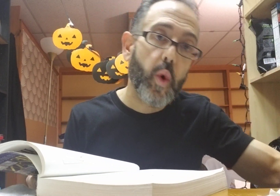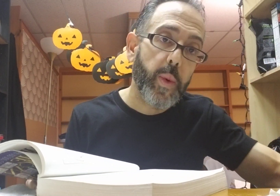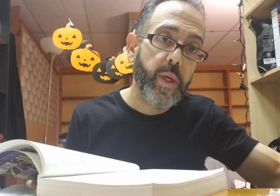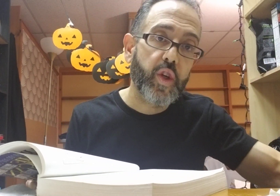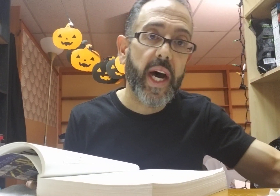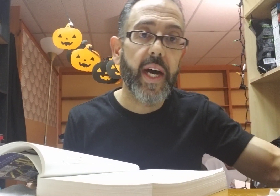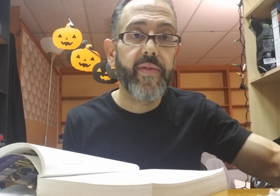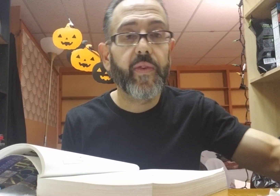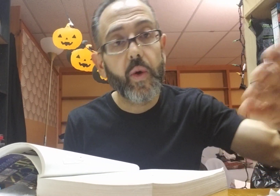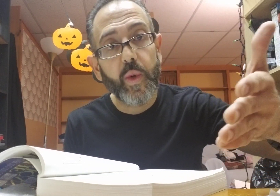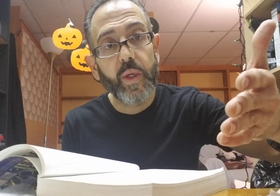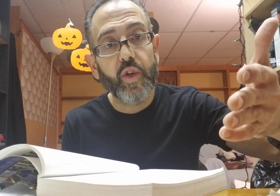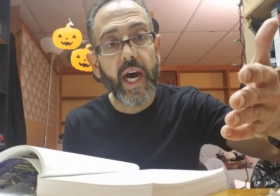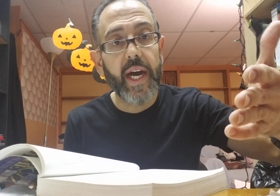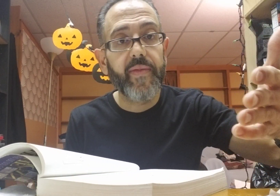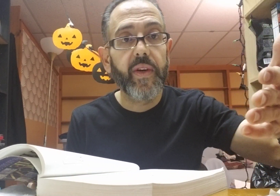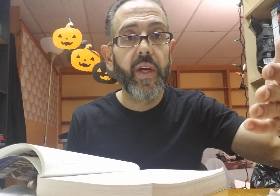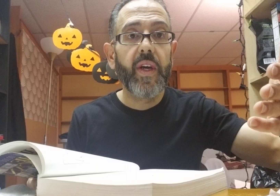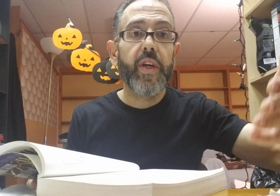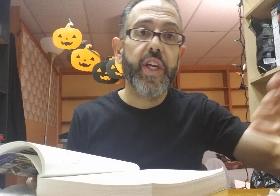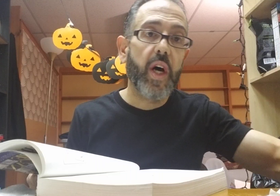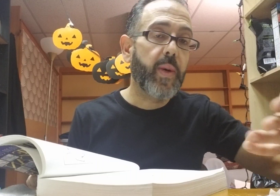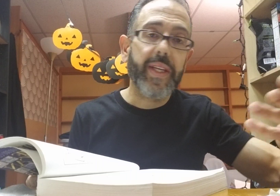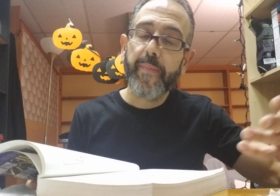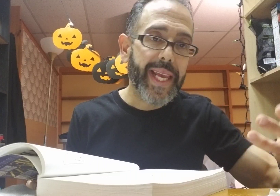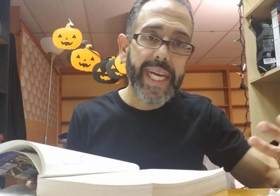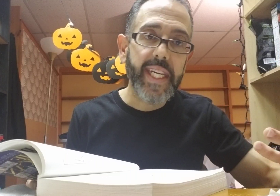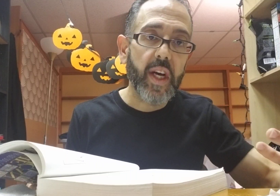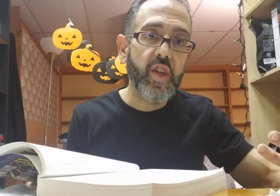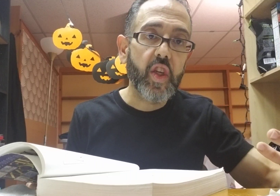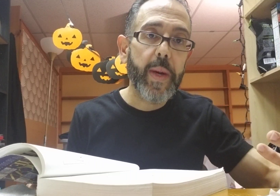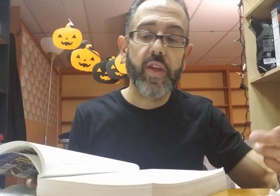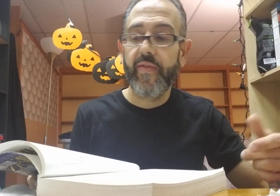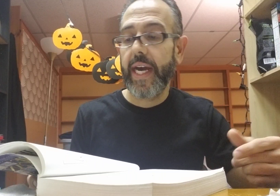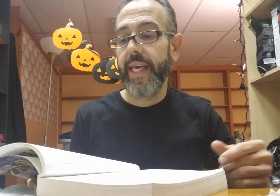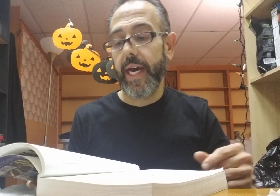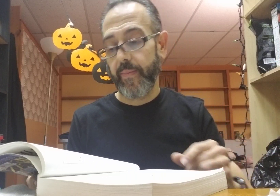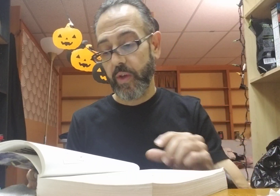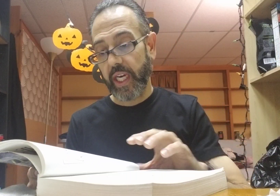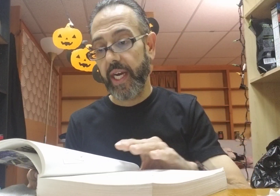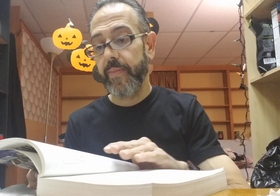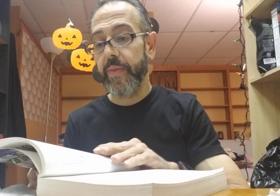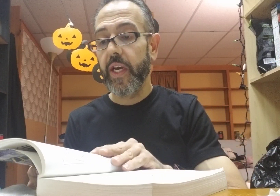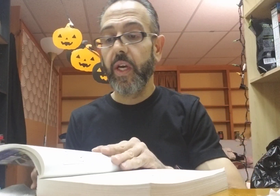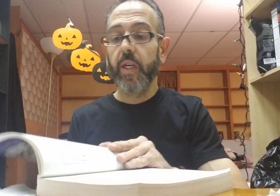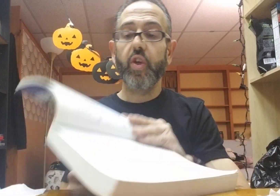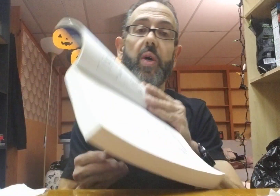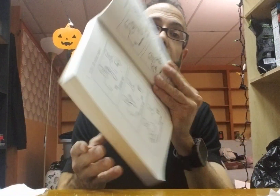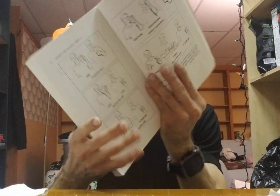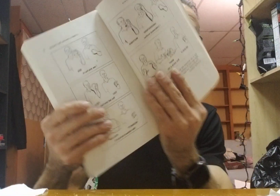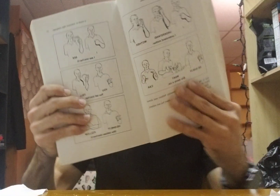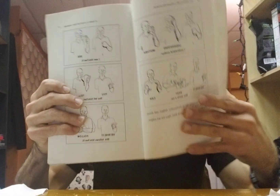Four-wheel drive, front-wheel drive. It doesn't specify that. Okay? So